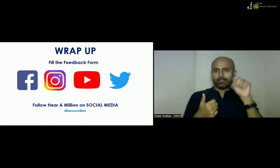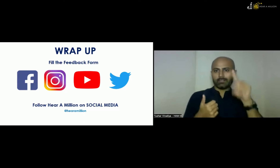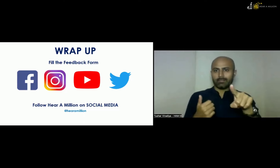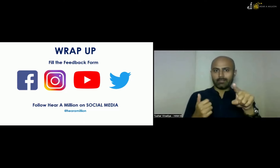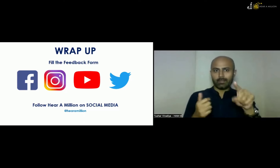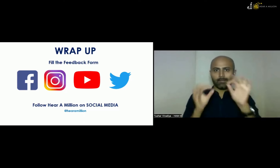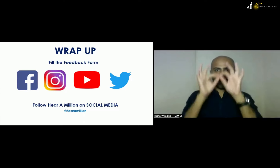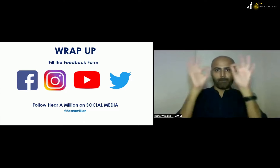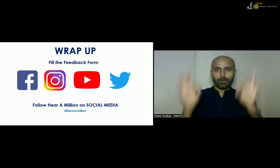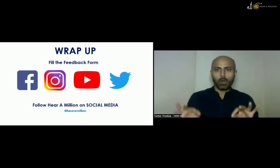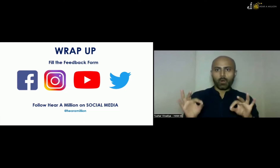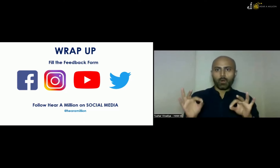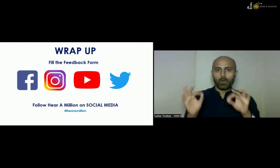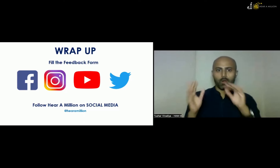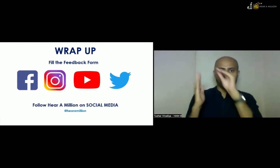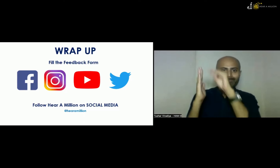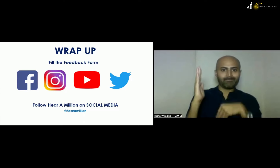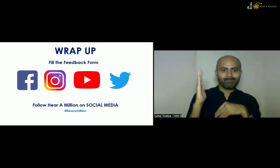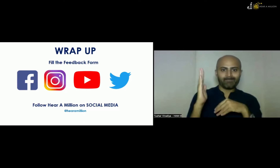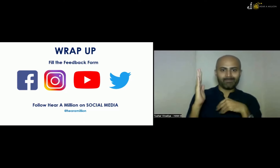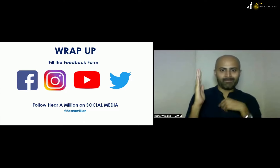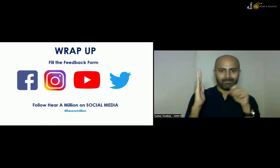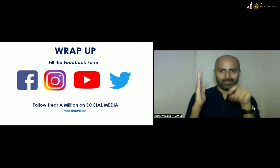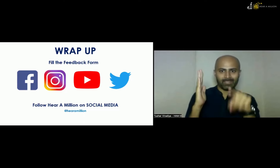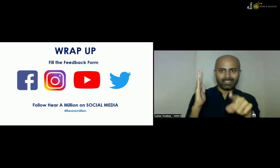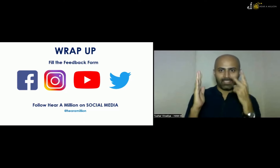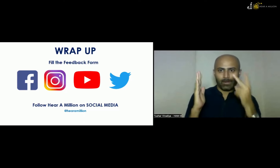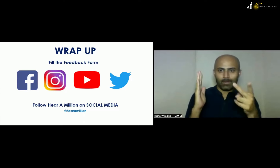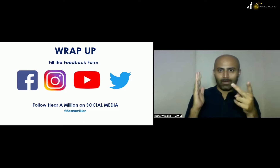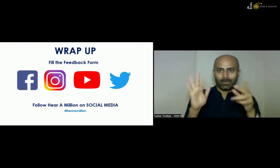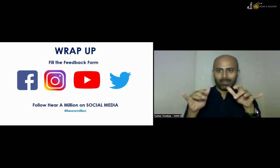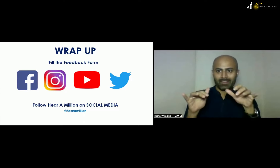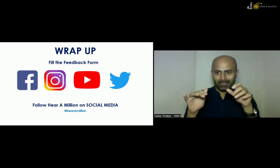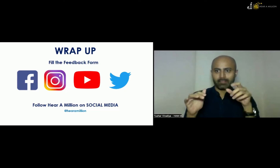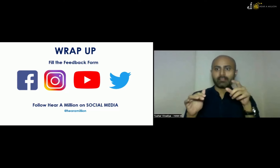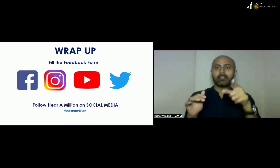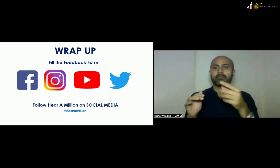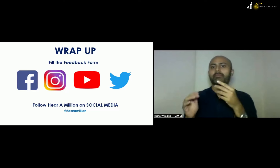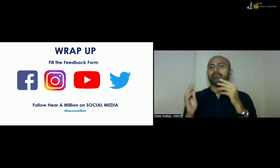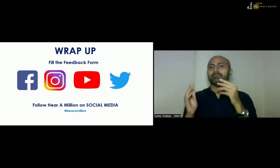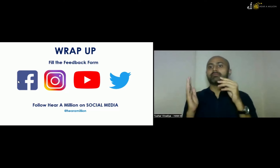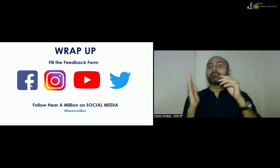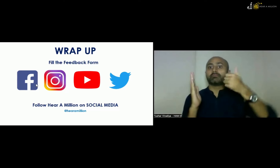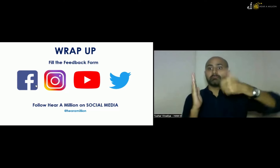So this is the wrap up of our session, and I will be